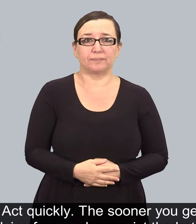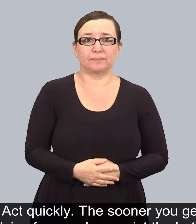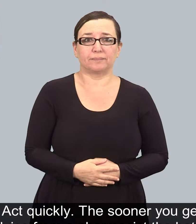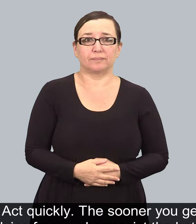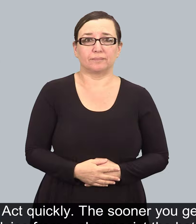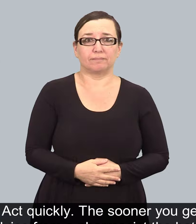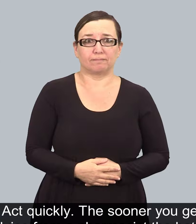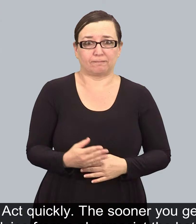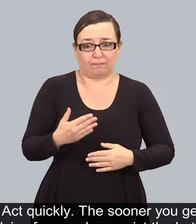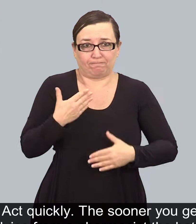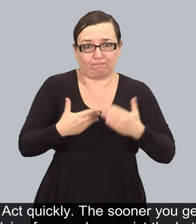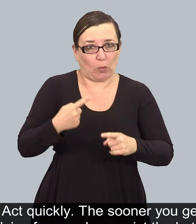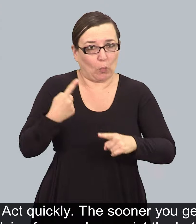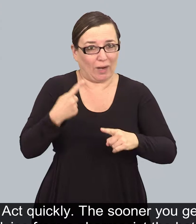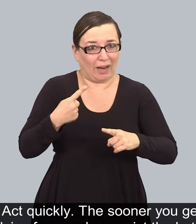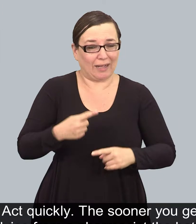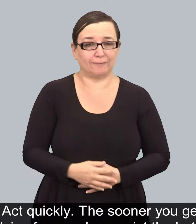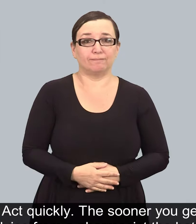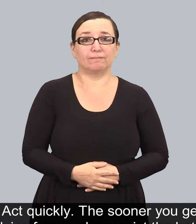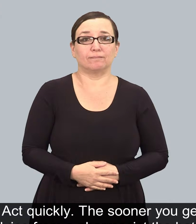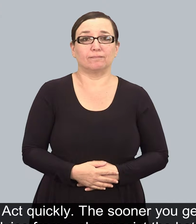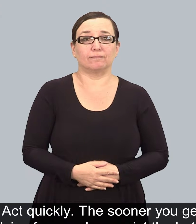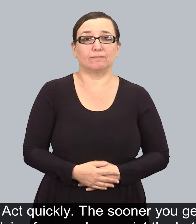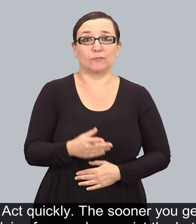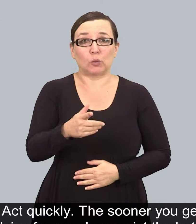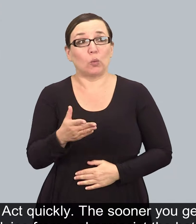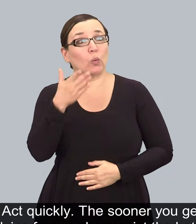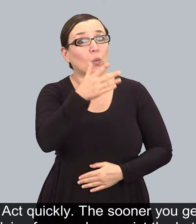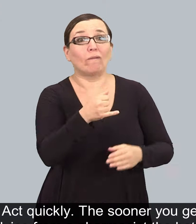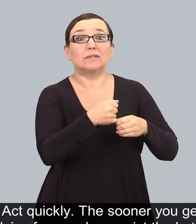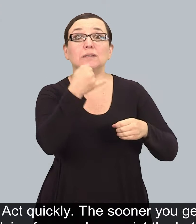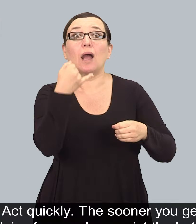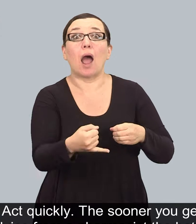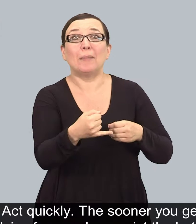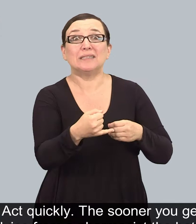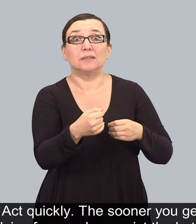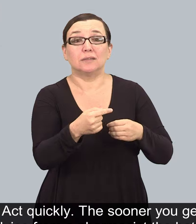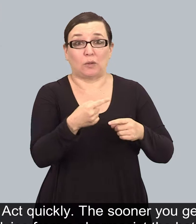Act quickly. The sooner you get advice from a pharmacist, the better.